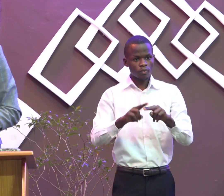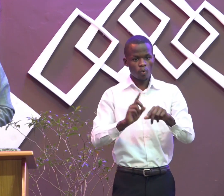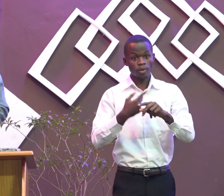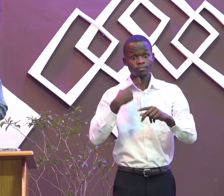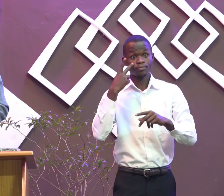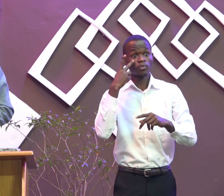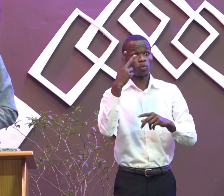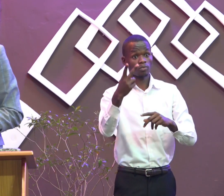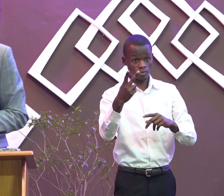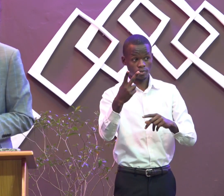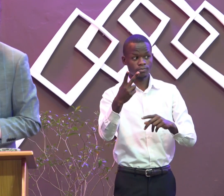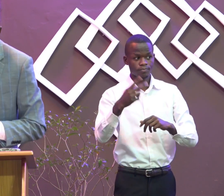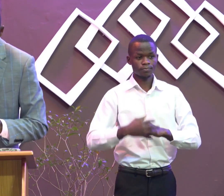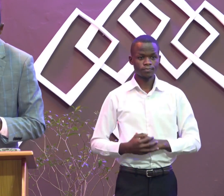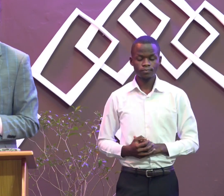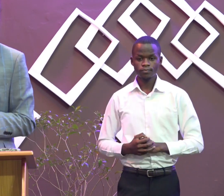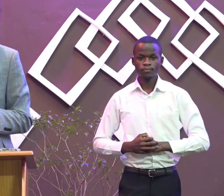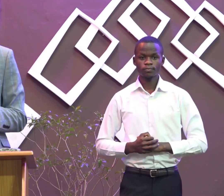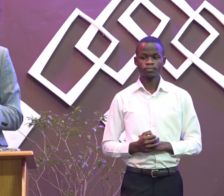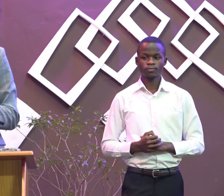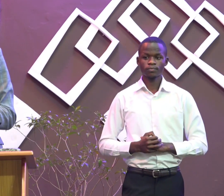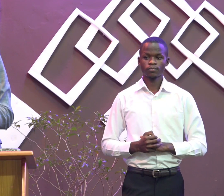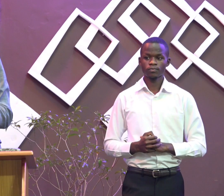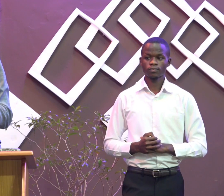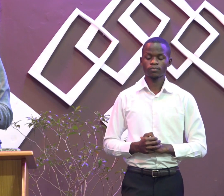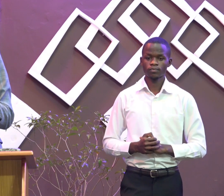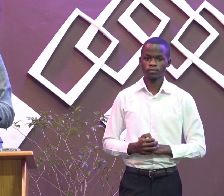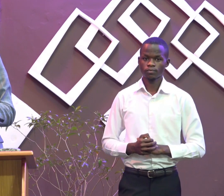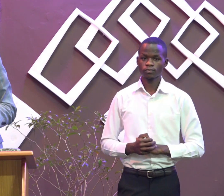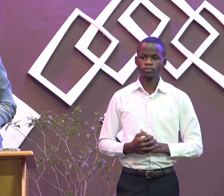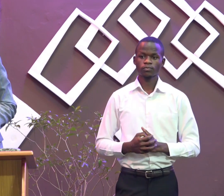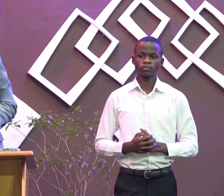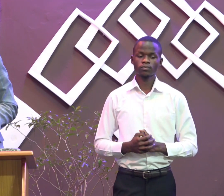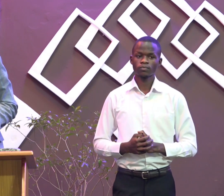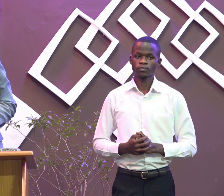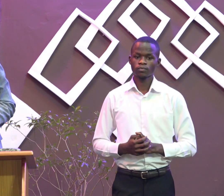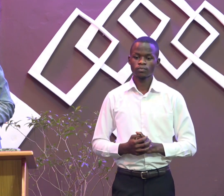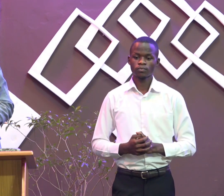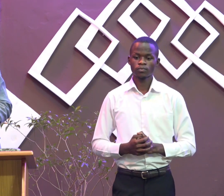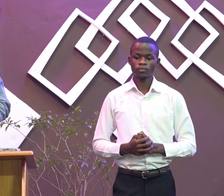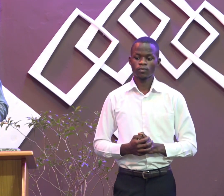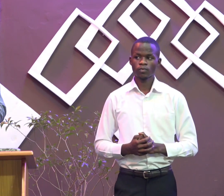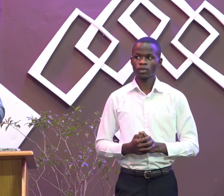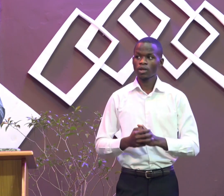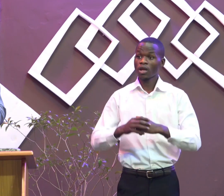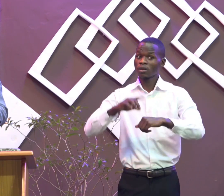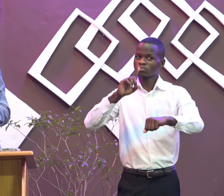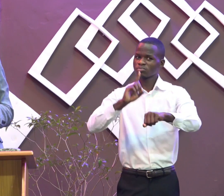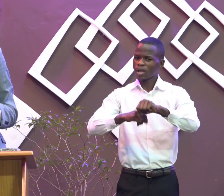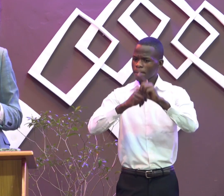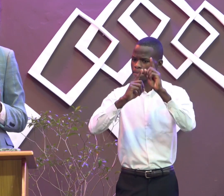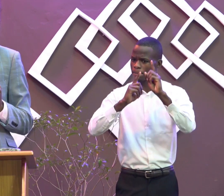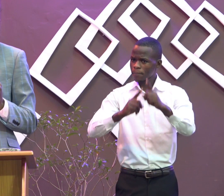a lot of things. You would learn how to handle people. You can learn when you are watching someone, but you can learn as you are